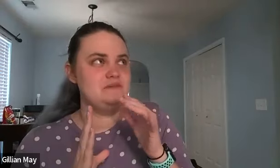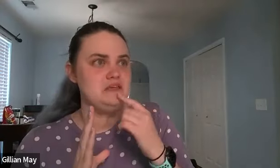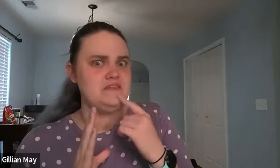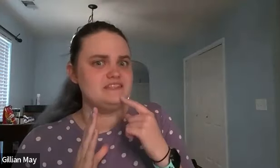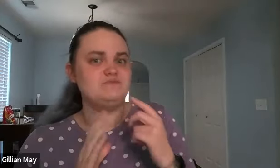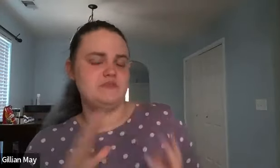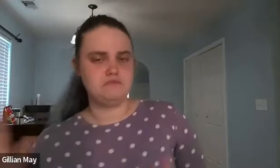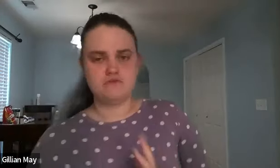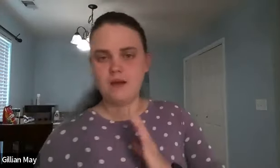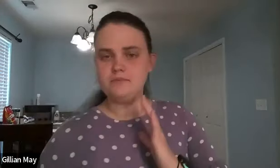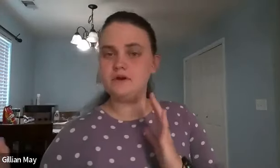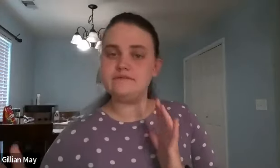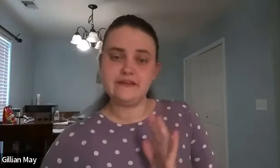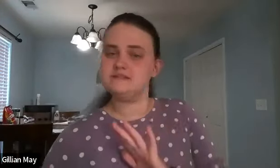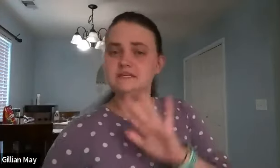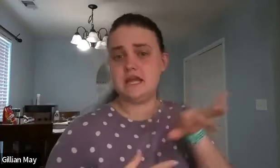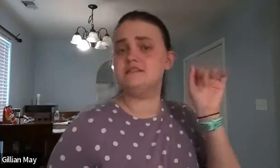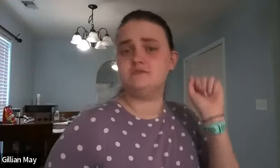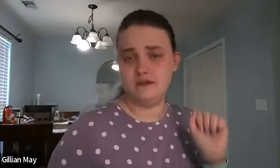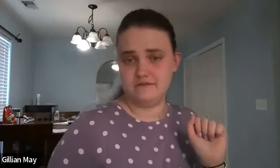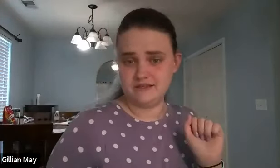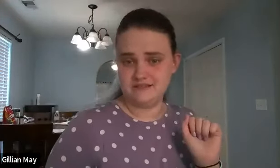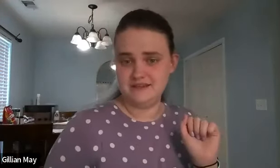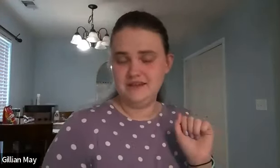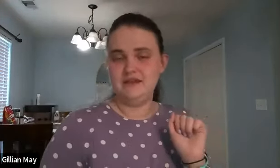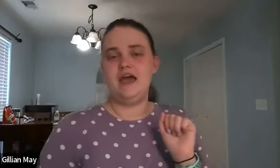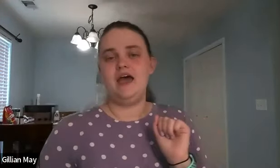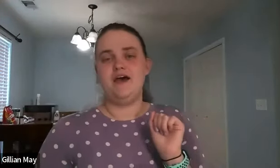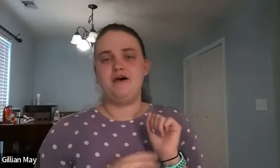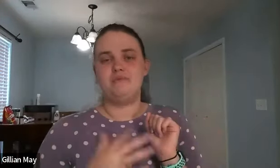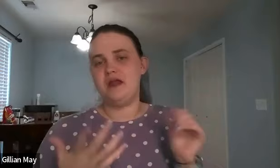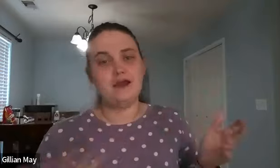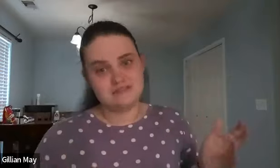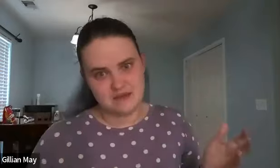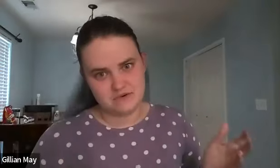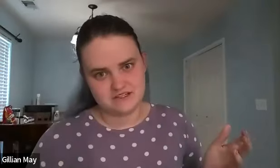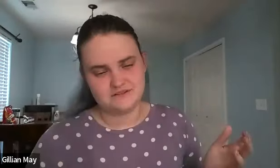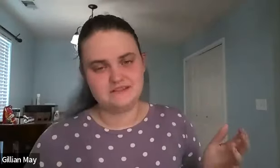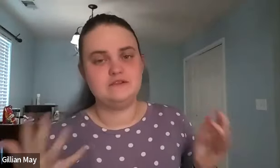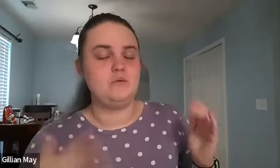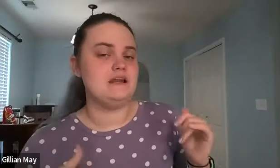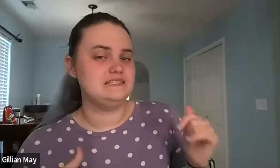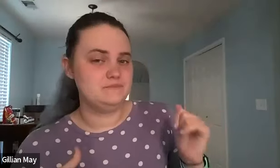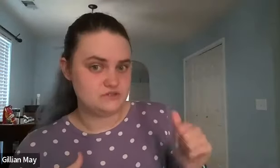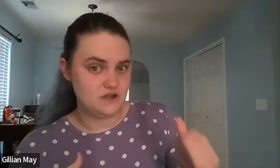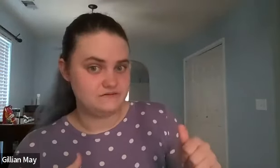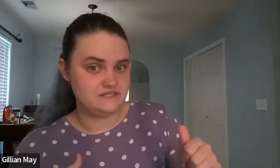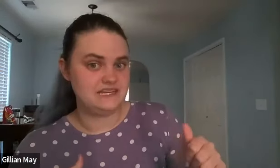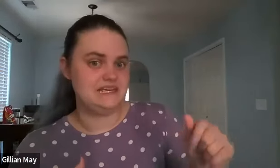me that that's more the proper, fancy, nice way of it. But I don't see that one as often. The one I see most often